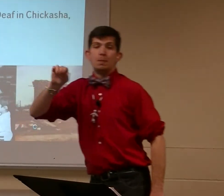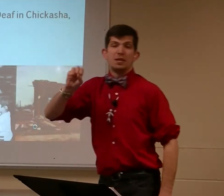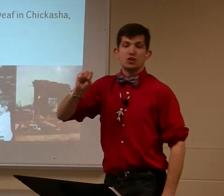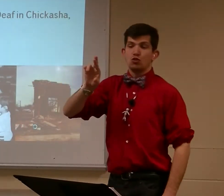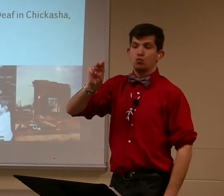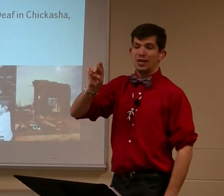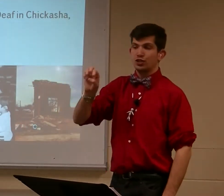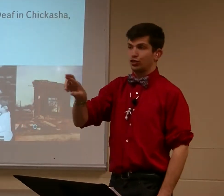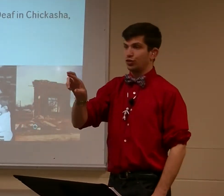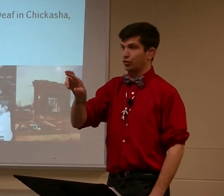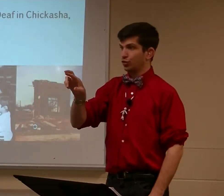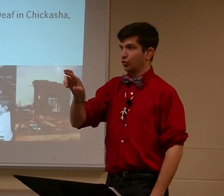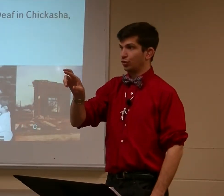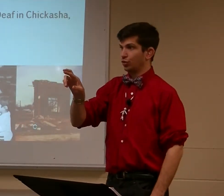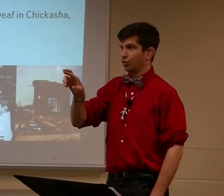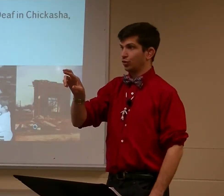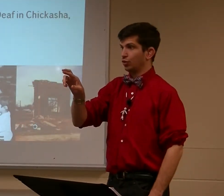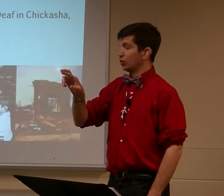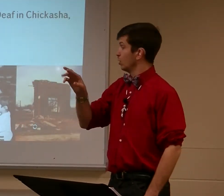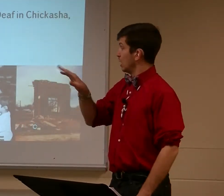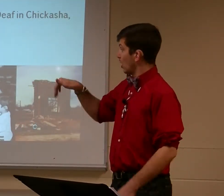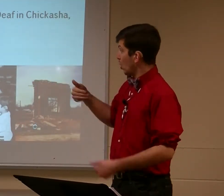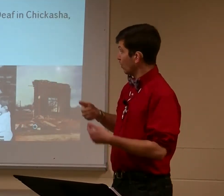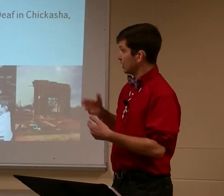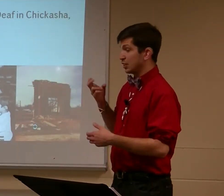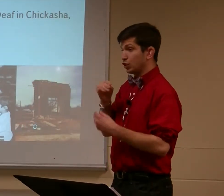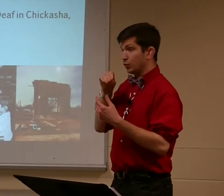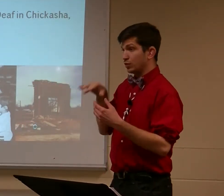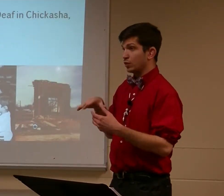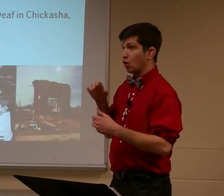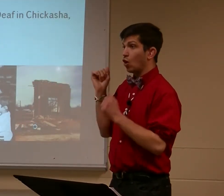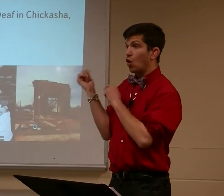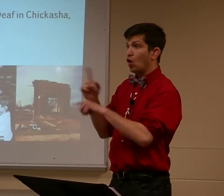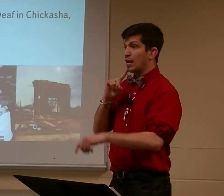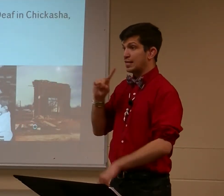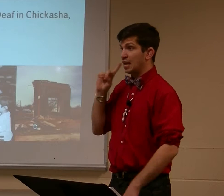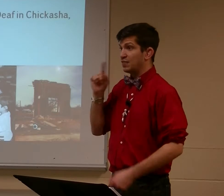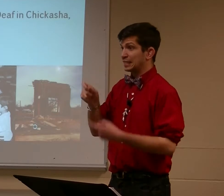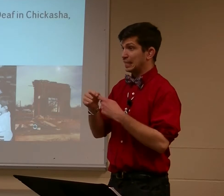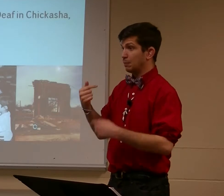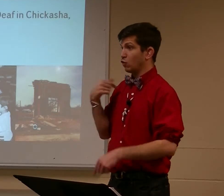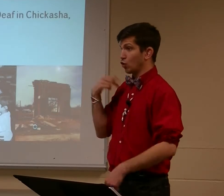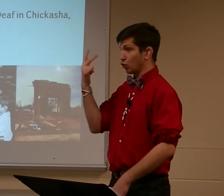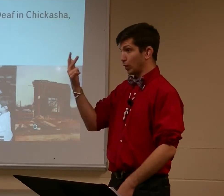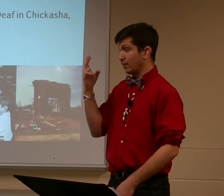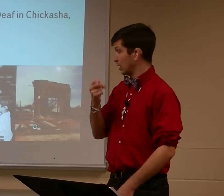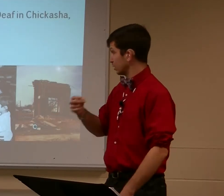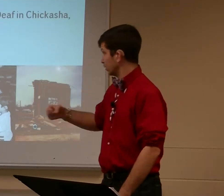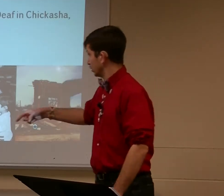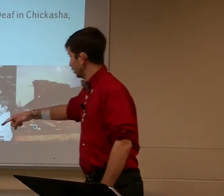Ms. Reisner. And all of us students are all deaf except for 3 of us.